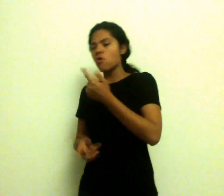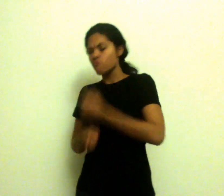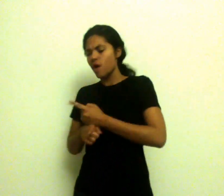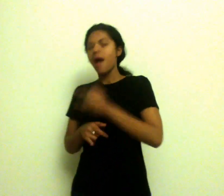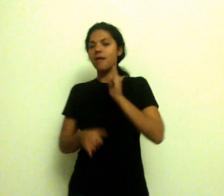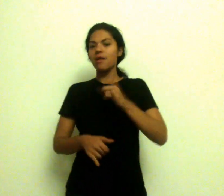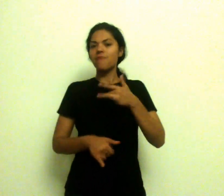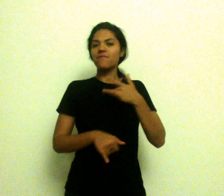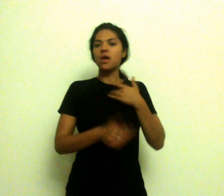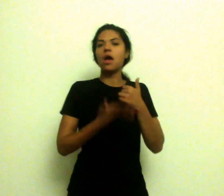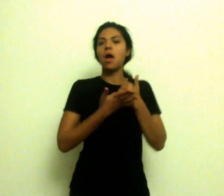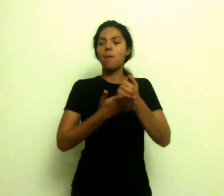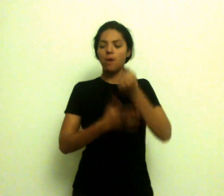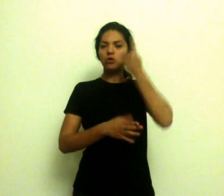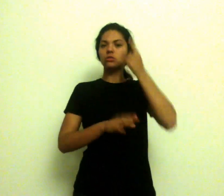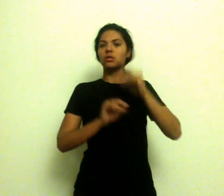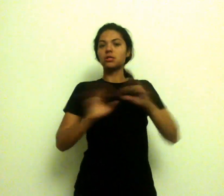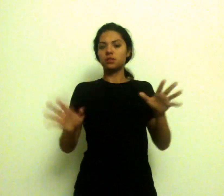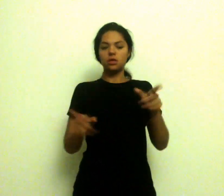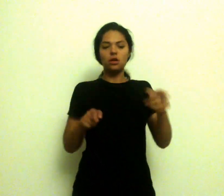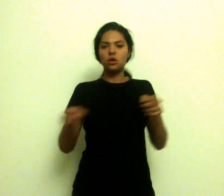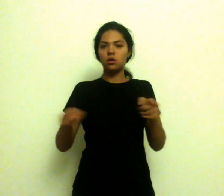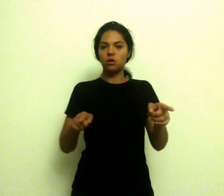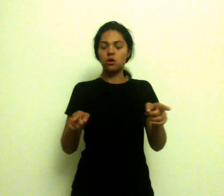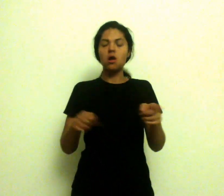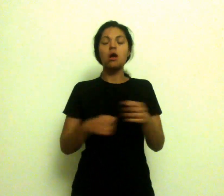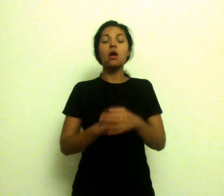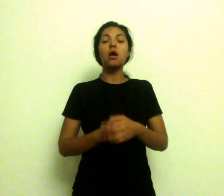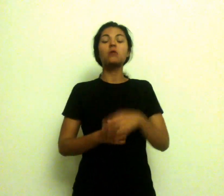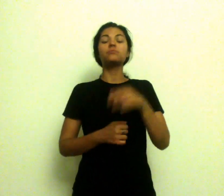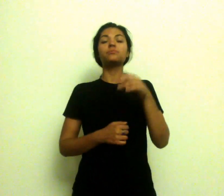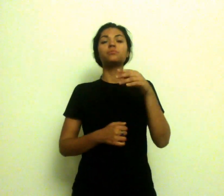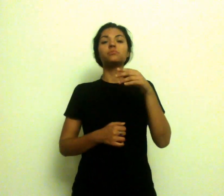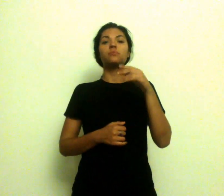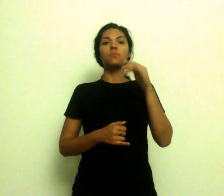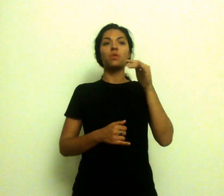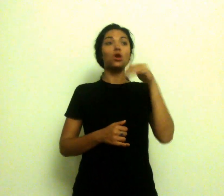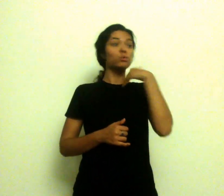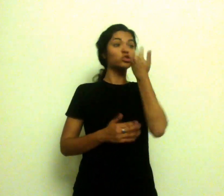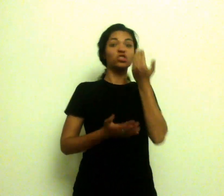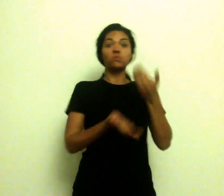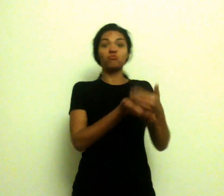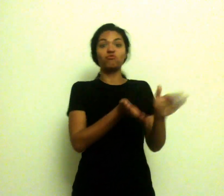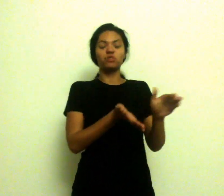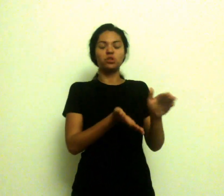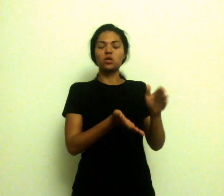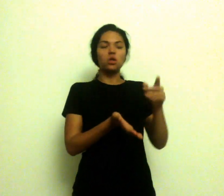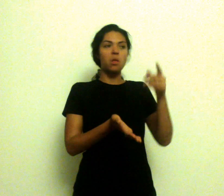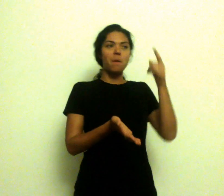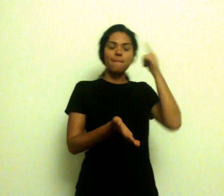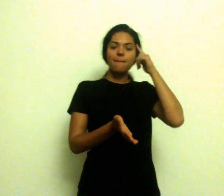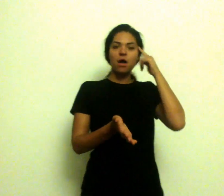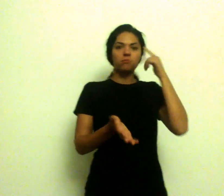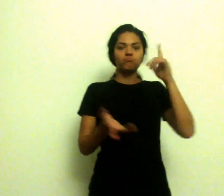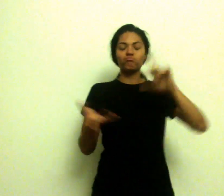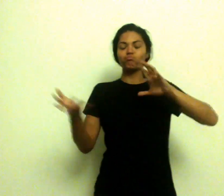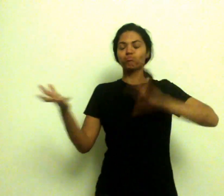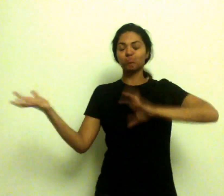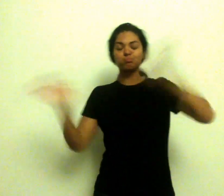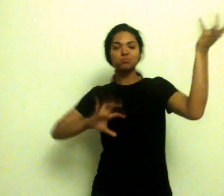mind becomes. You remember what Ted Bundy said some months before? He looked at the people who asked him if he had